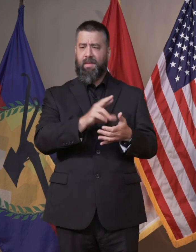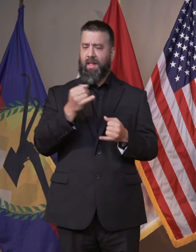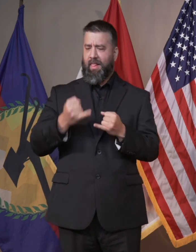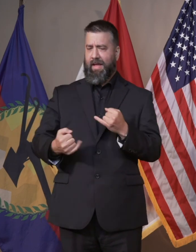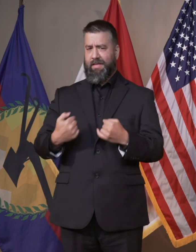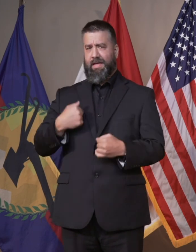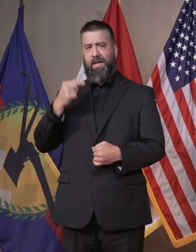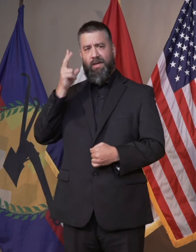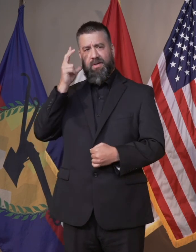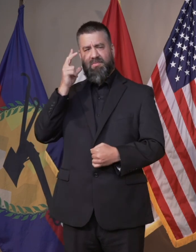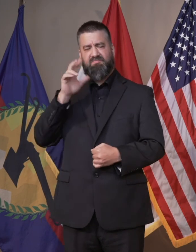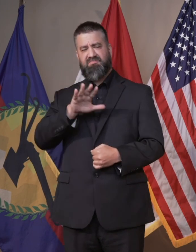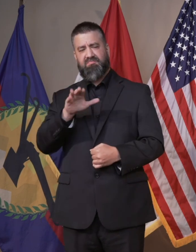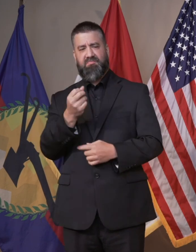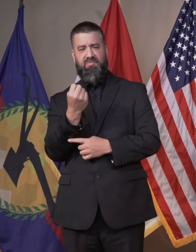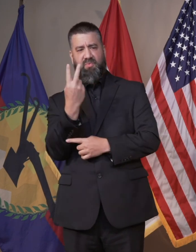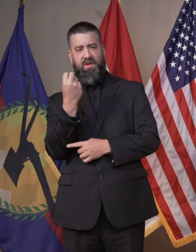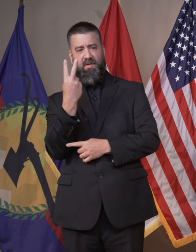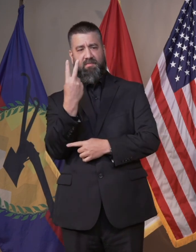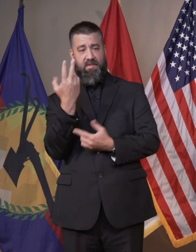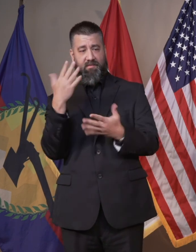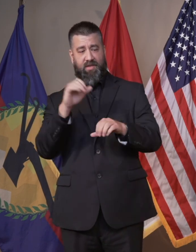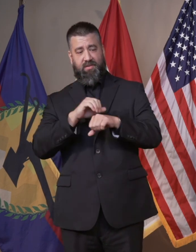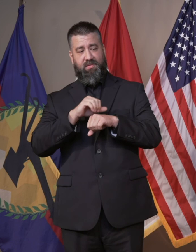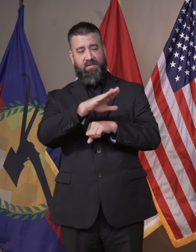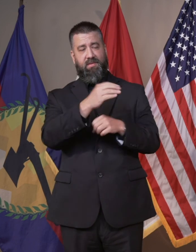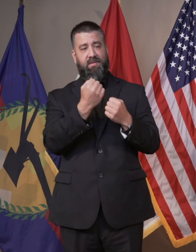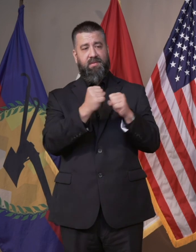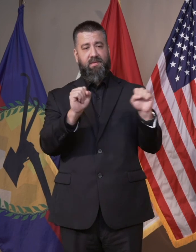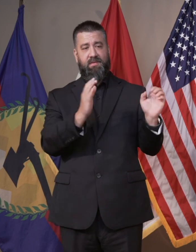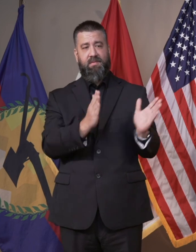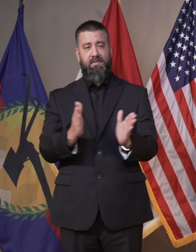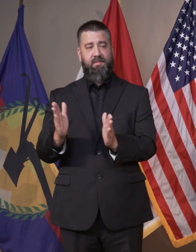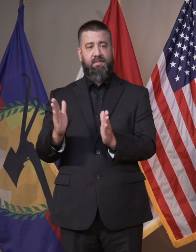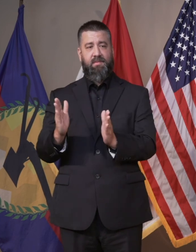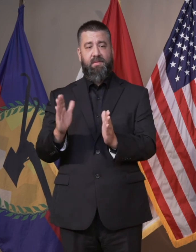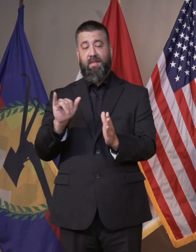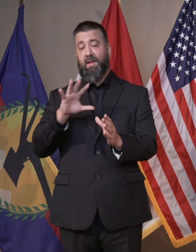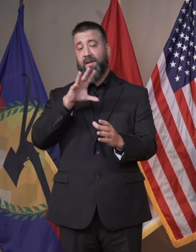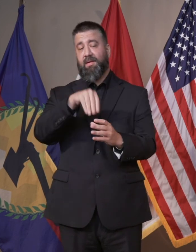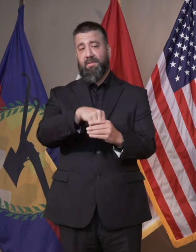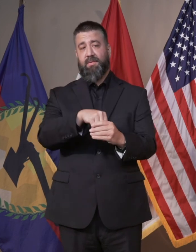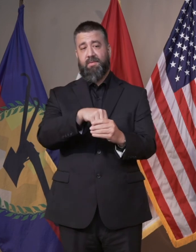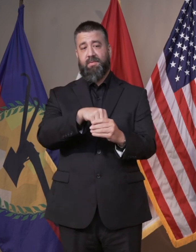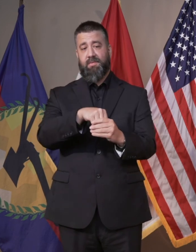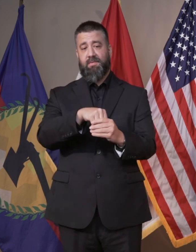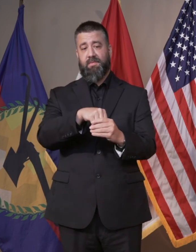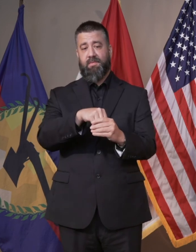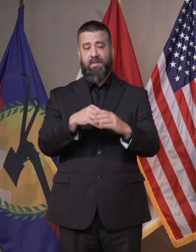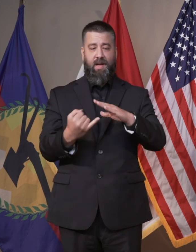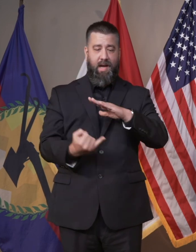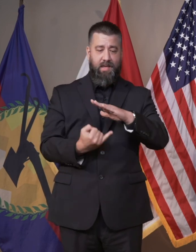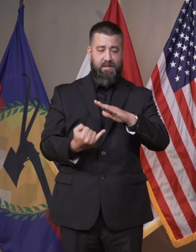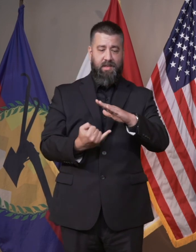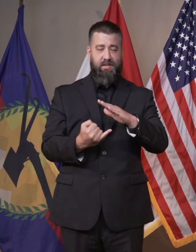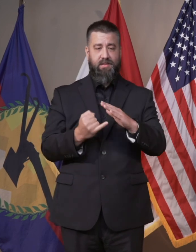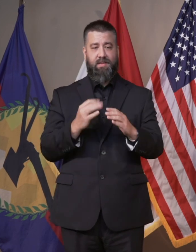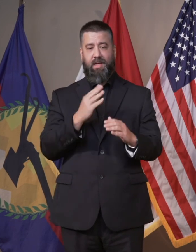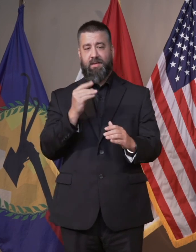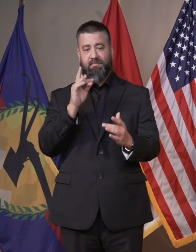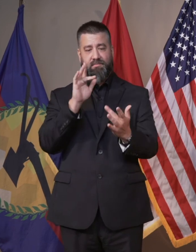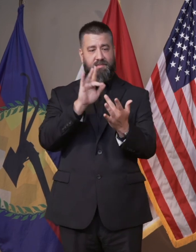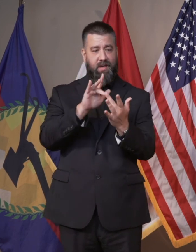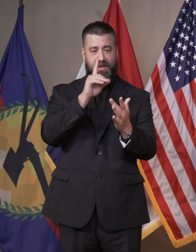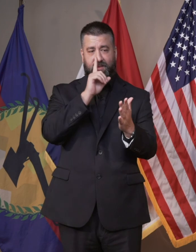have submitted safety plans for high school sports that include, isolation and contact